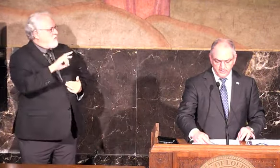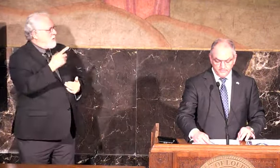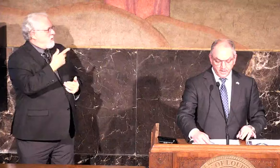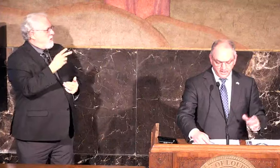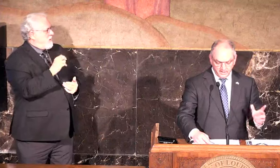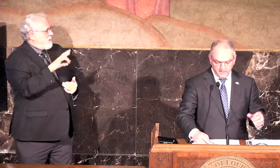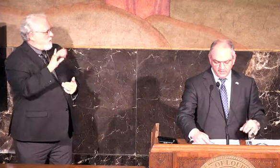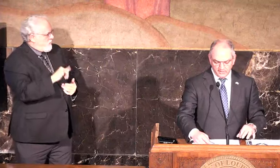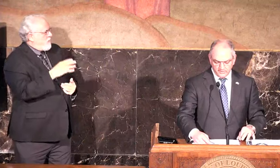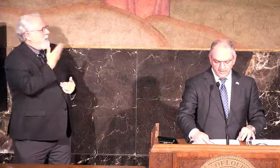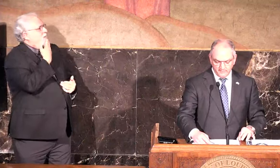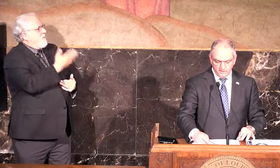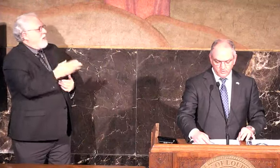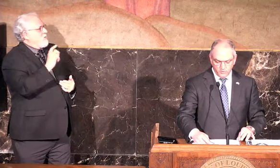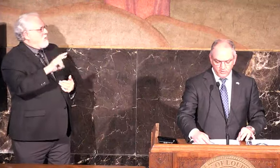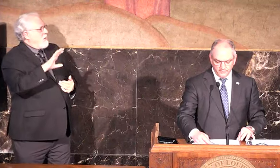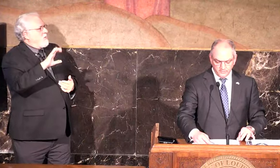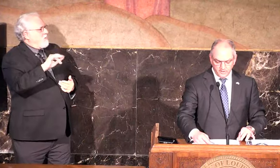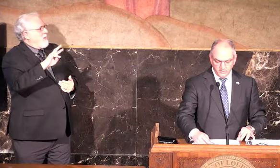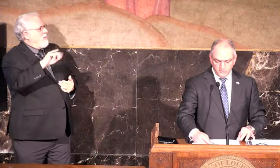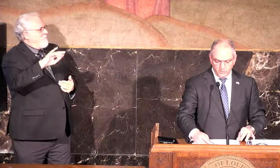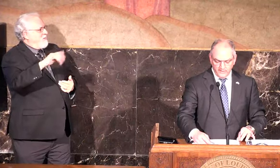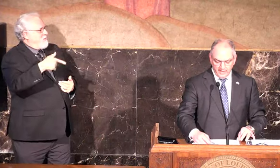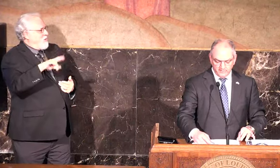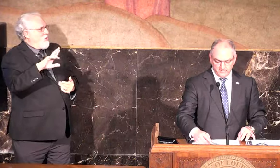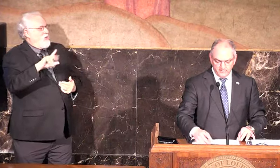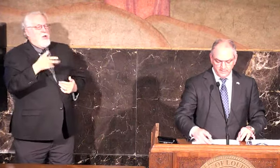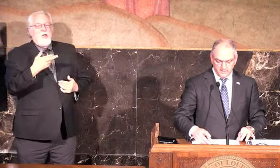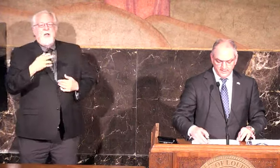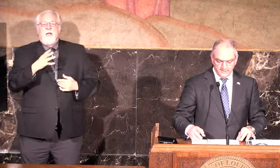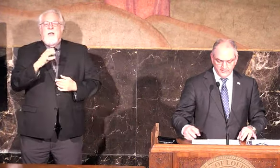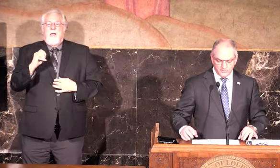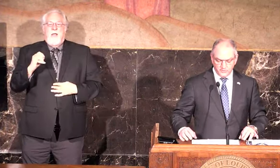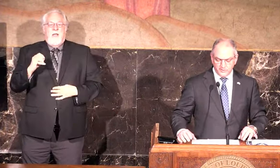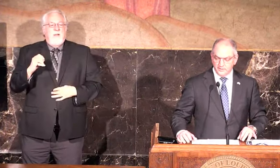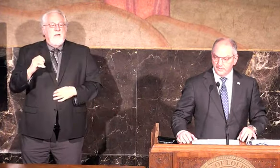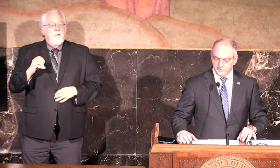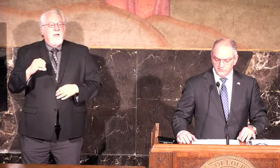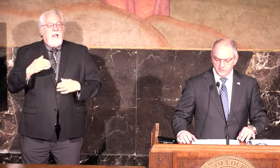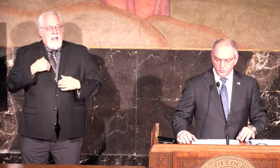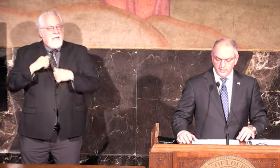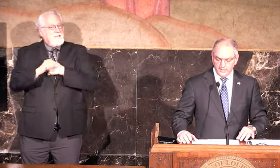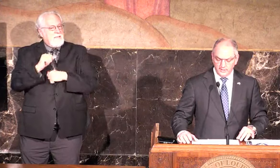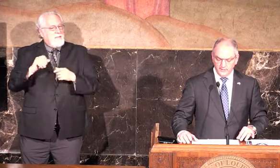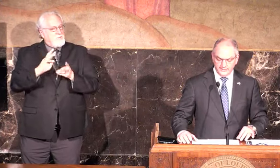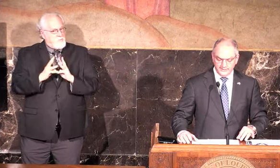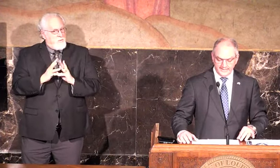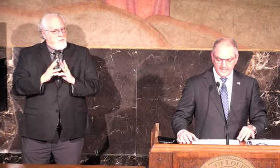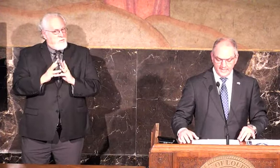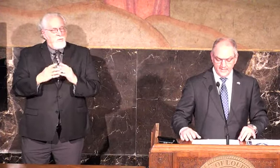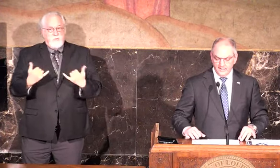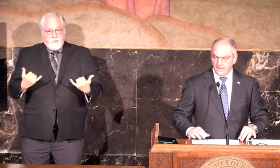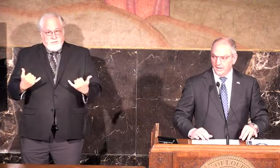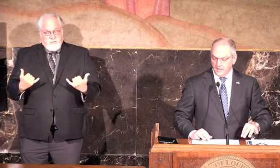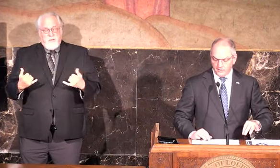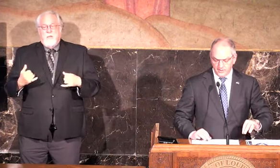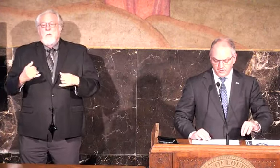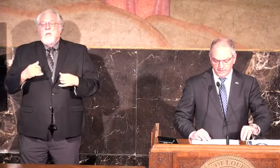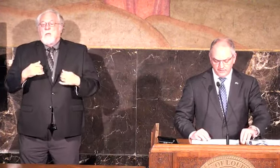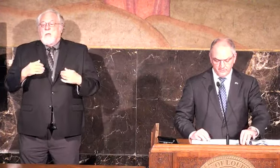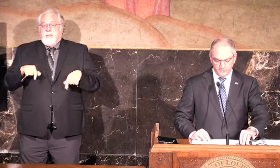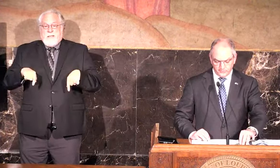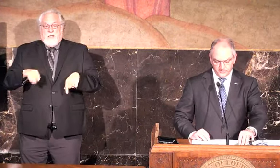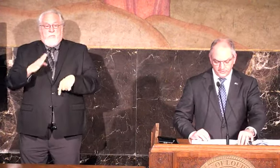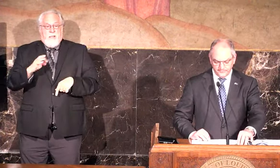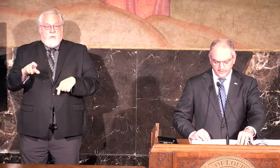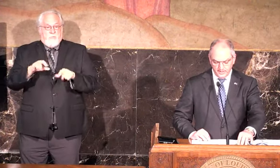Guidry, and thank you, Dr. Kavanaugh, as well. So we've had some dangerous weather conditions this week, including today here in the